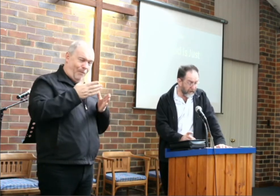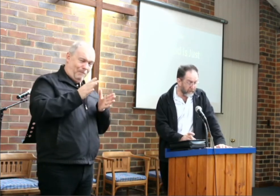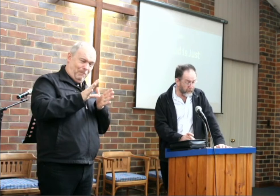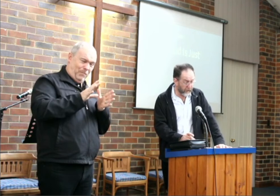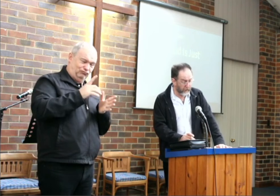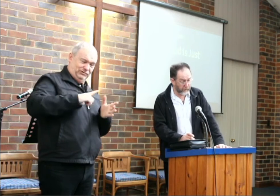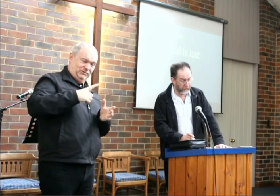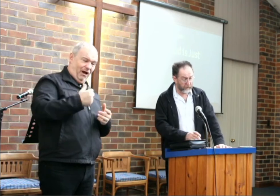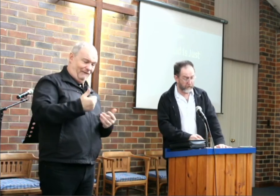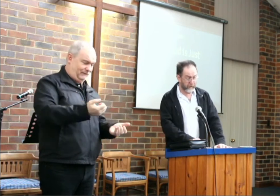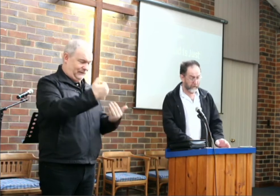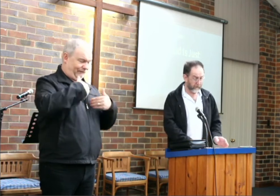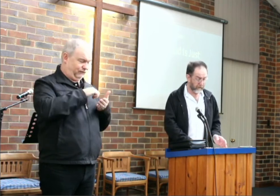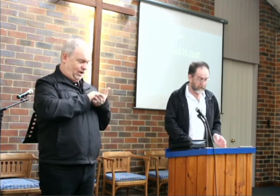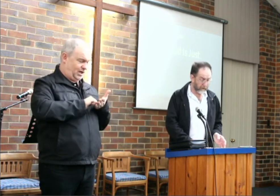where you've been going wrong